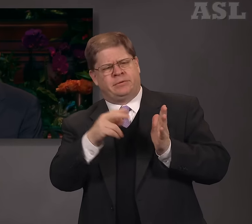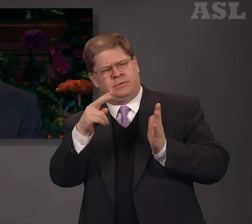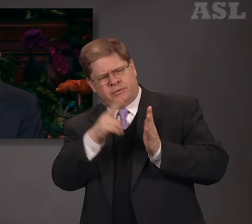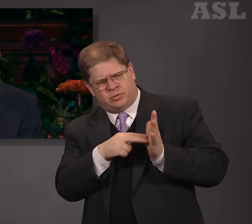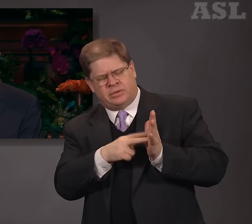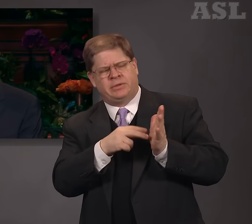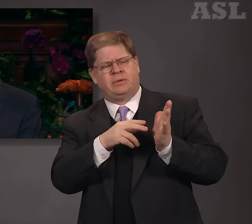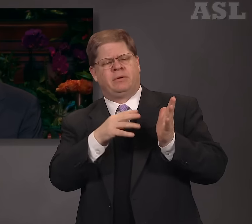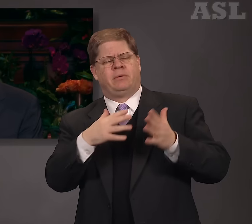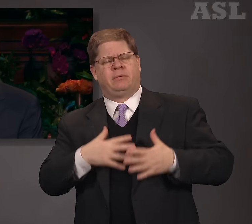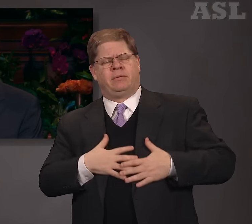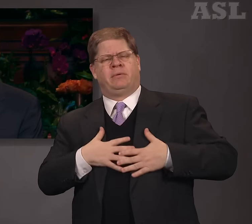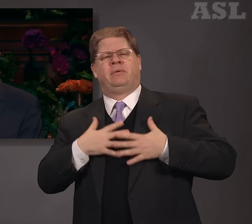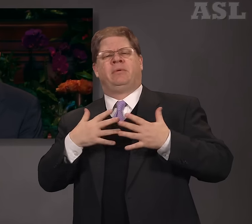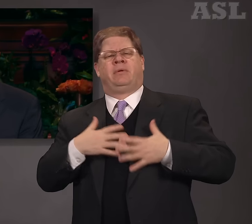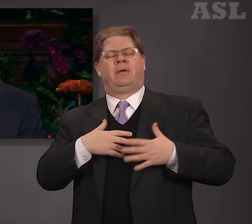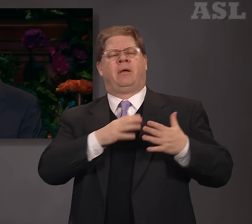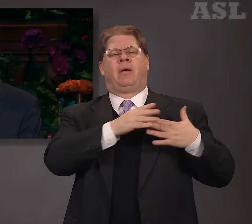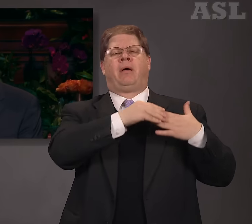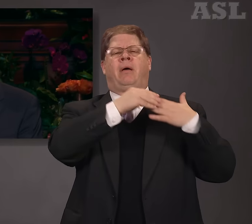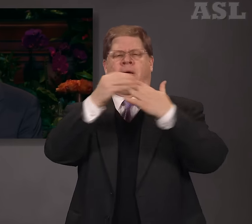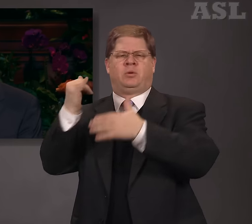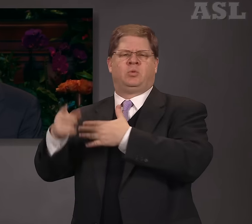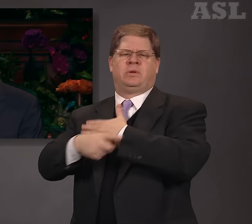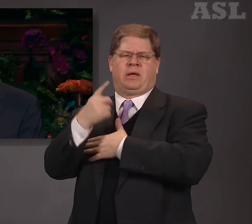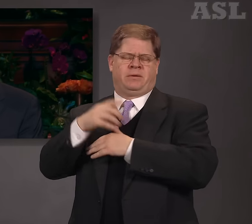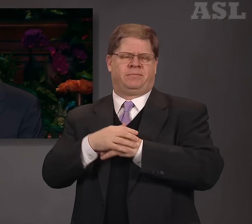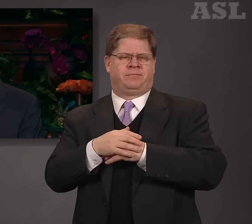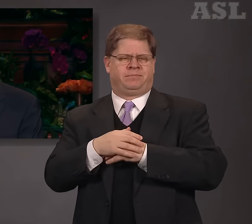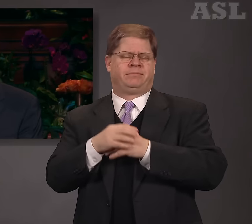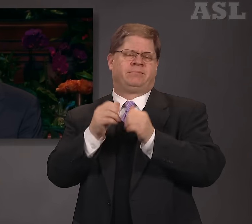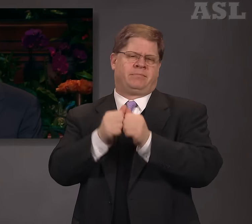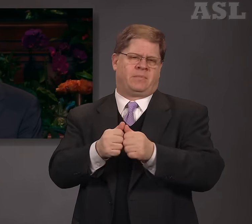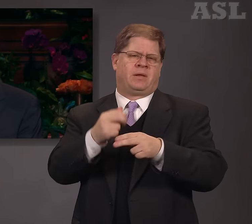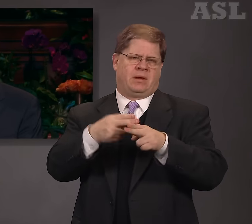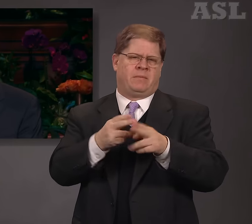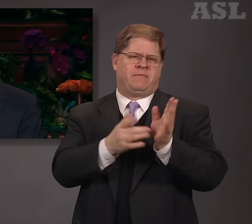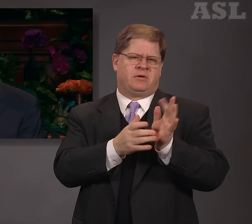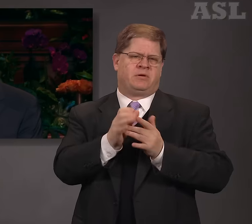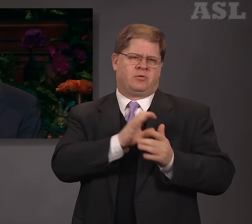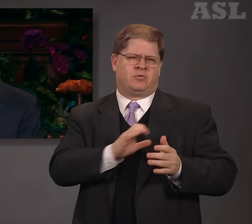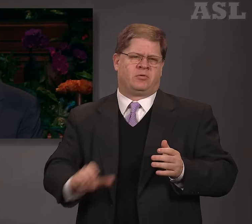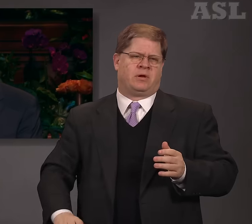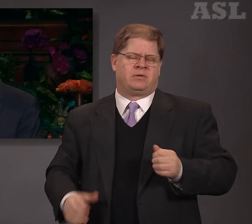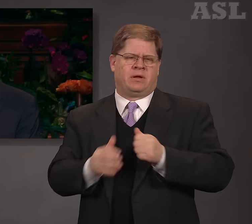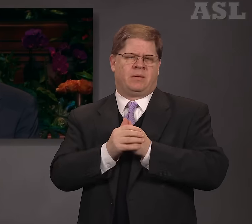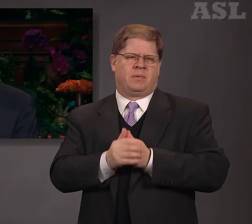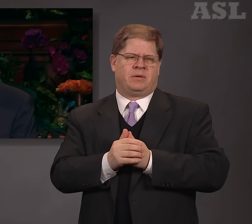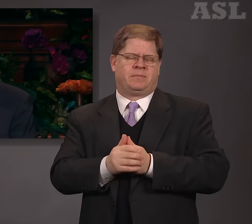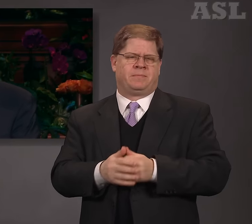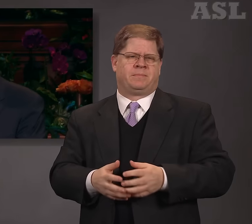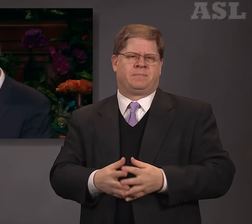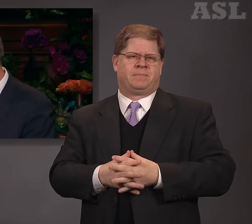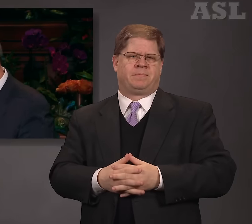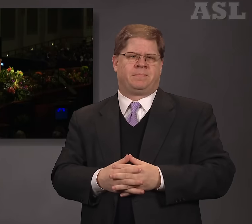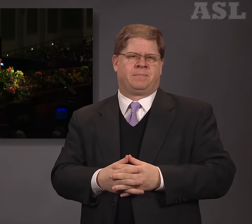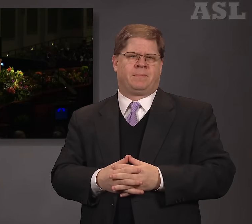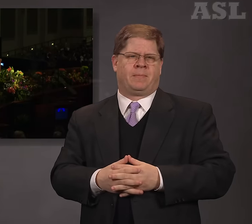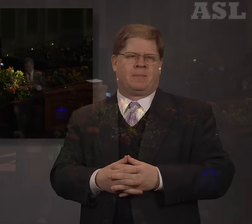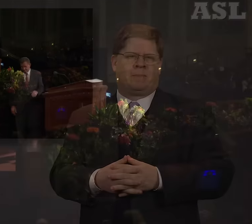received while reading the Book of Mormon as a boy. In the name of Jesus Christ, amen.